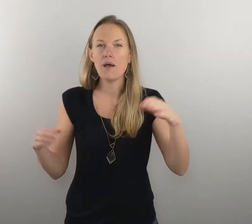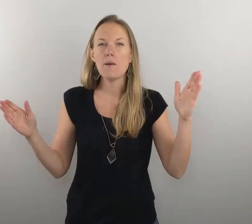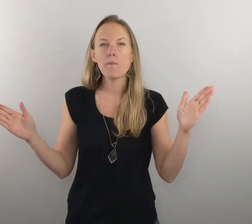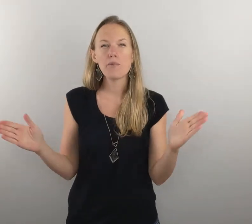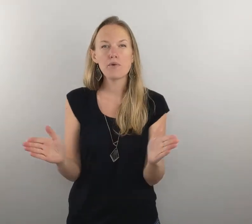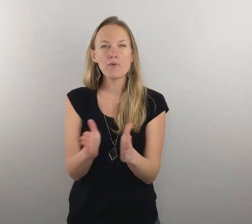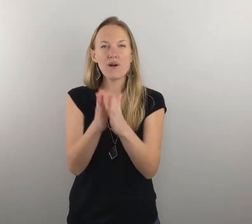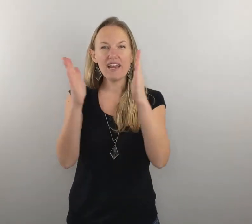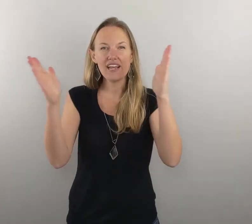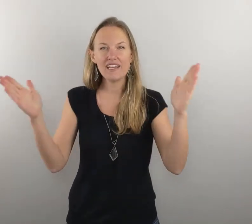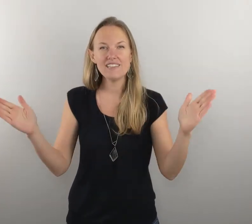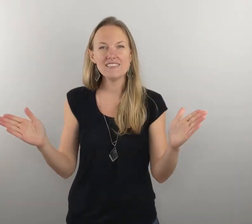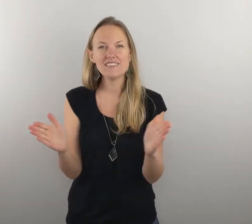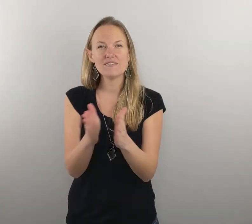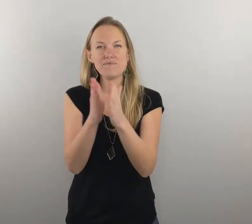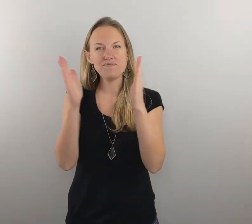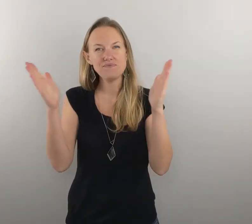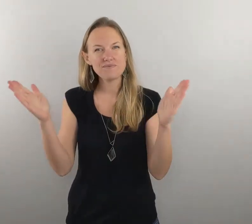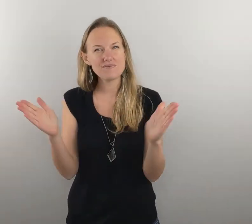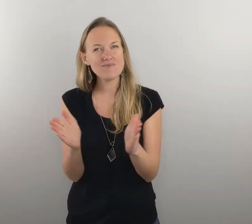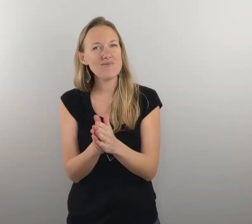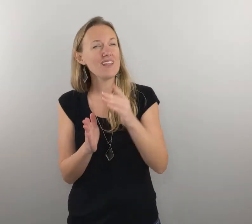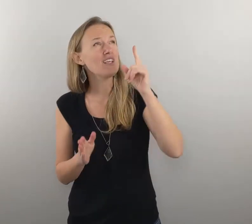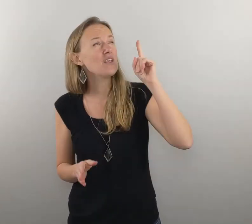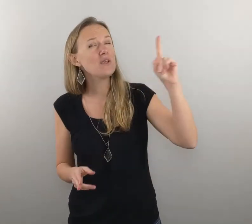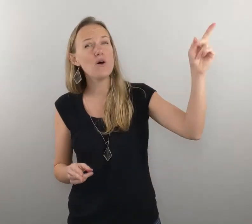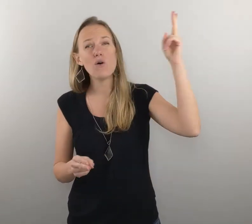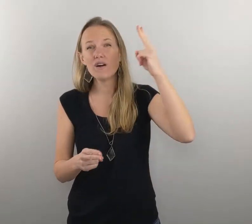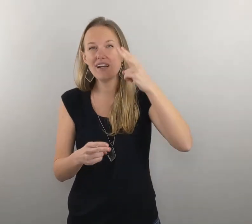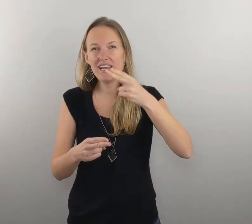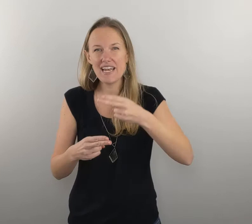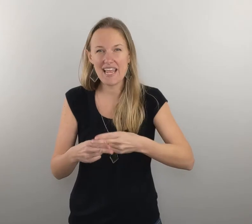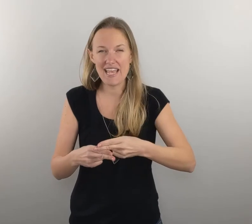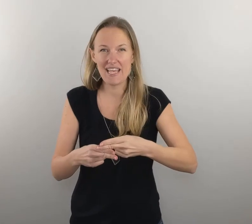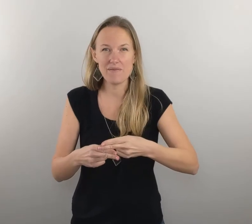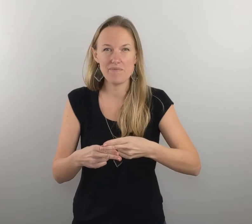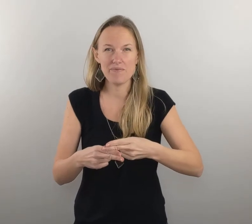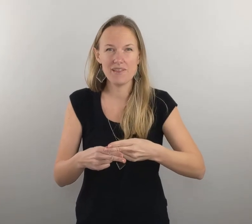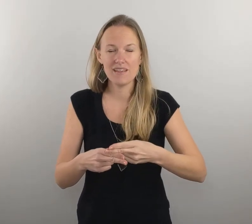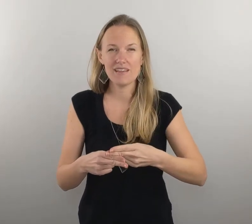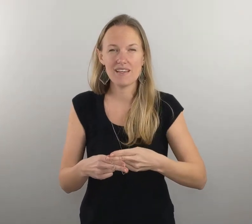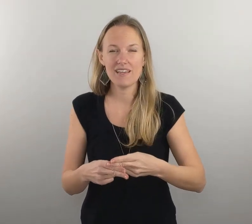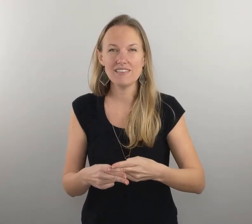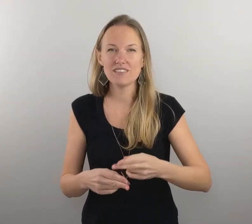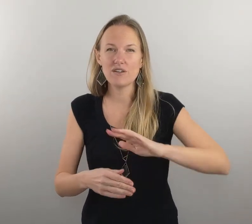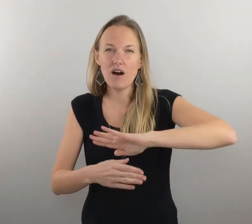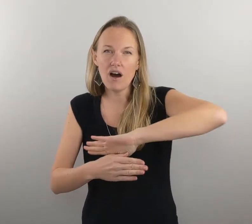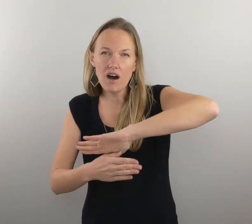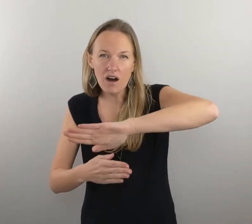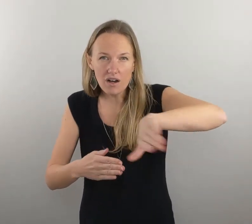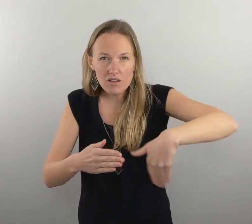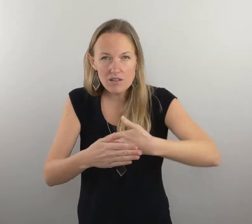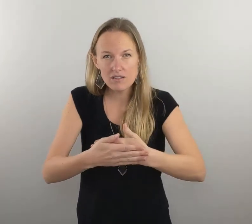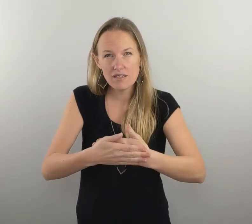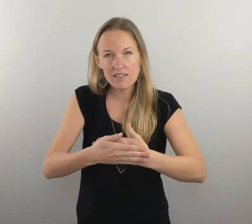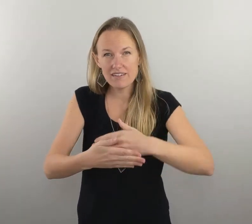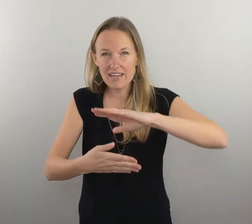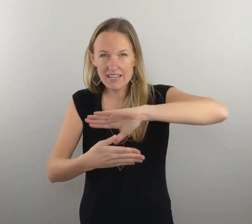praise your name. Okay, so all, your hand